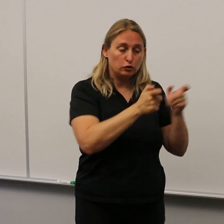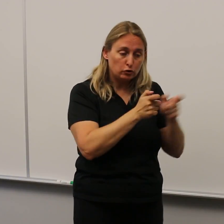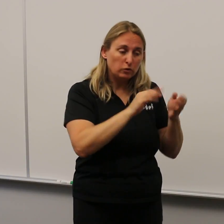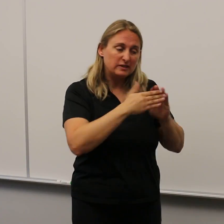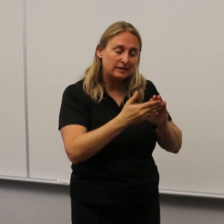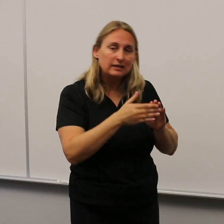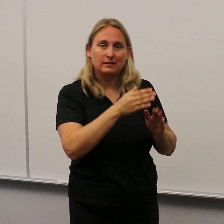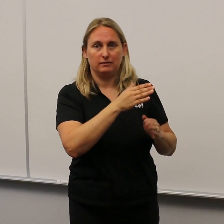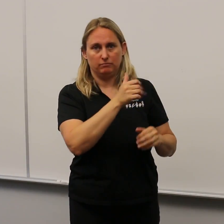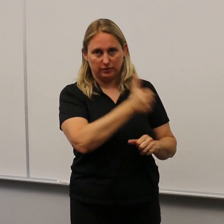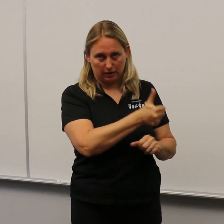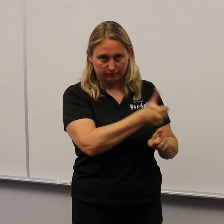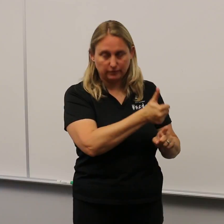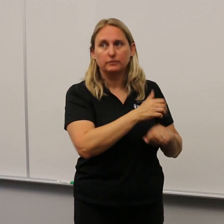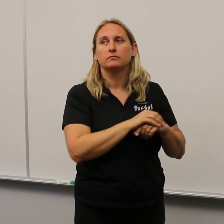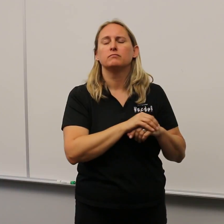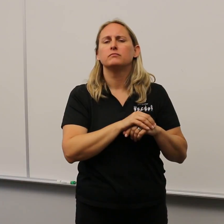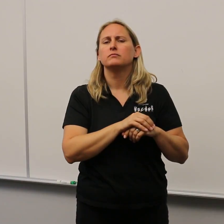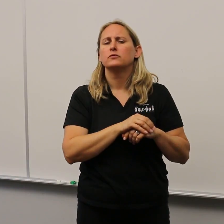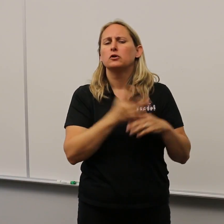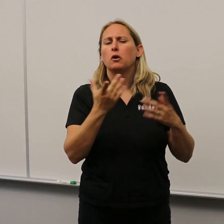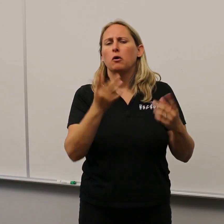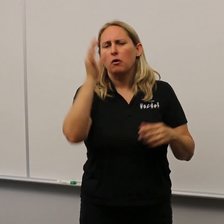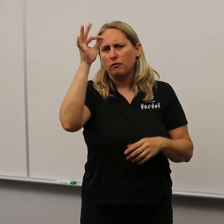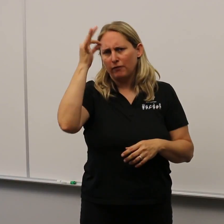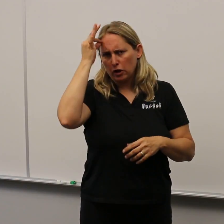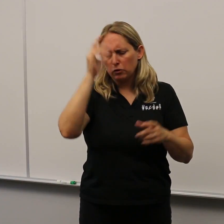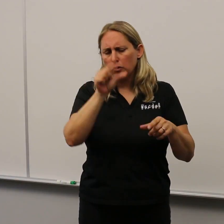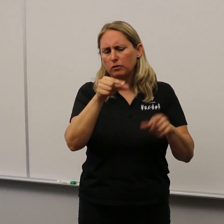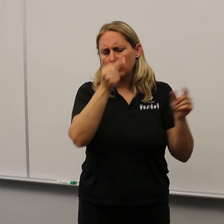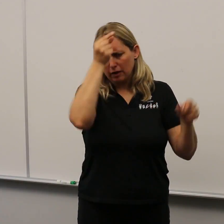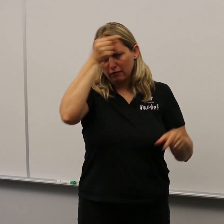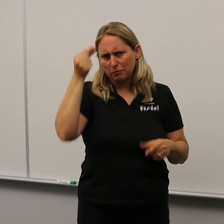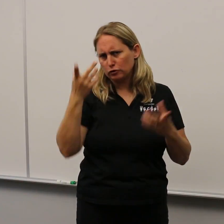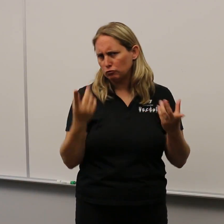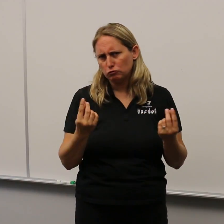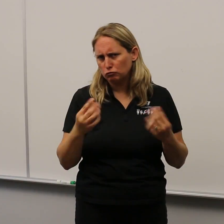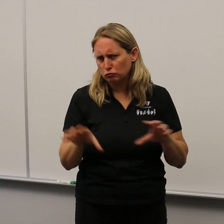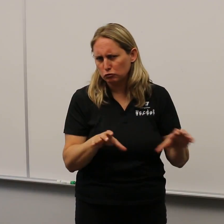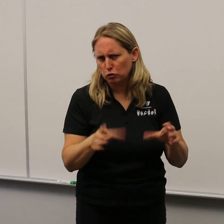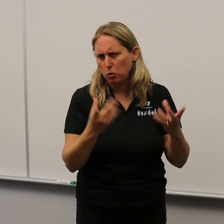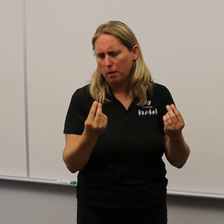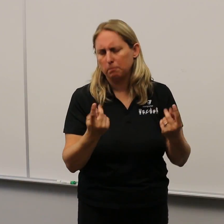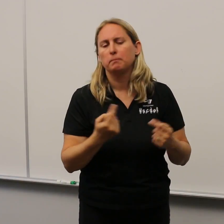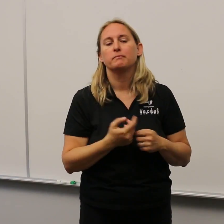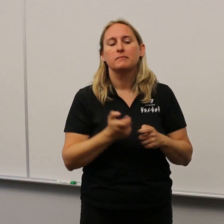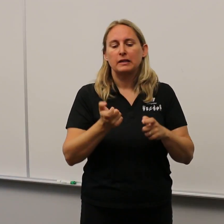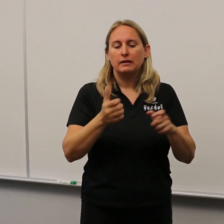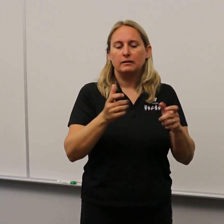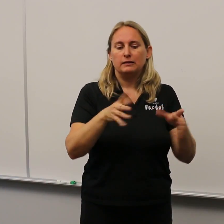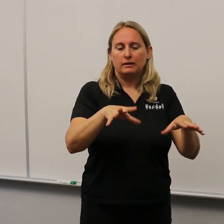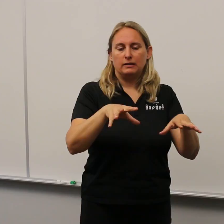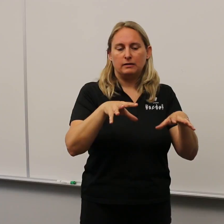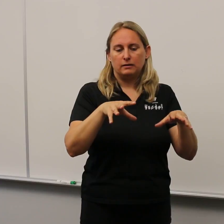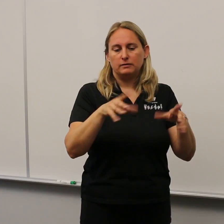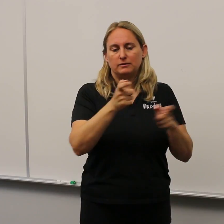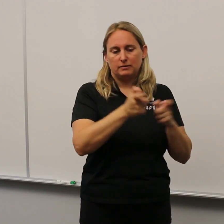town. So, what exactly does the federal government do? They handle all matters of national and international concern,